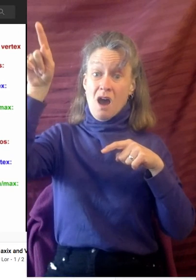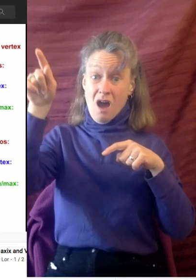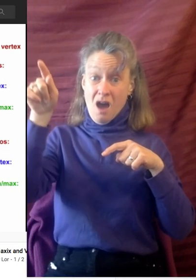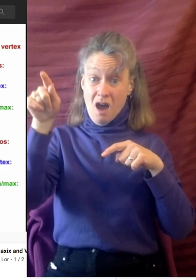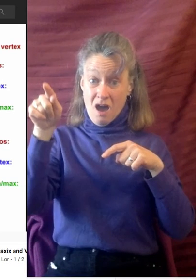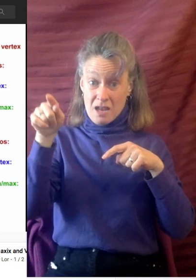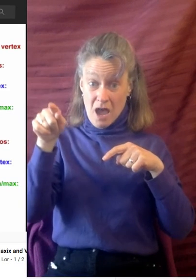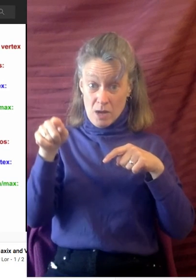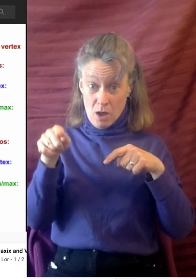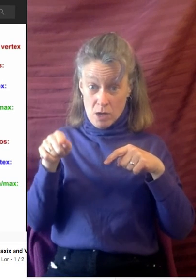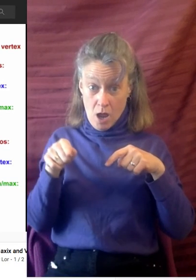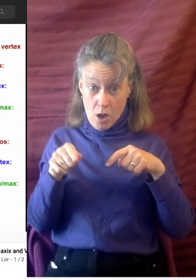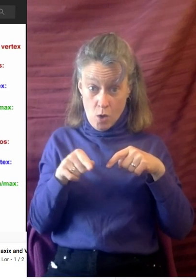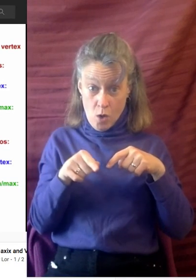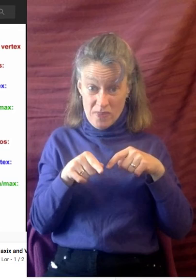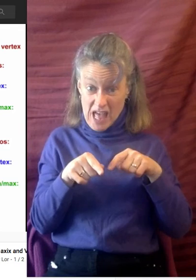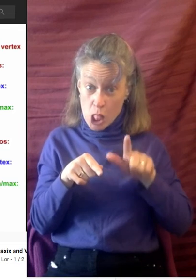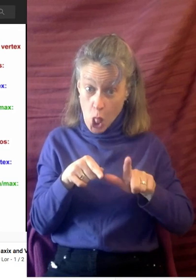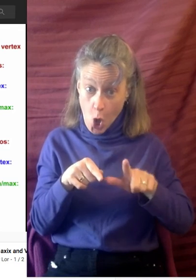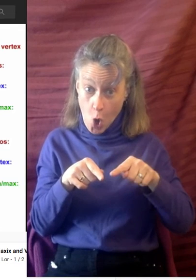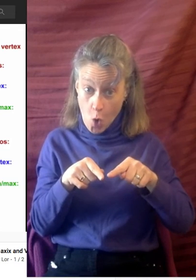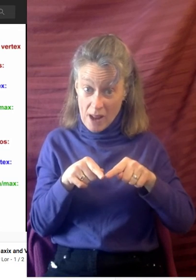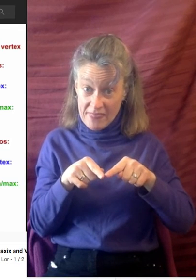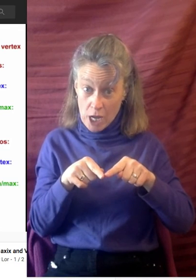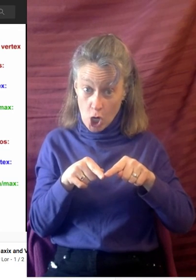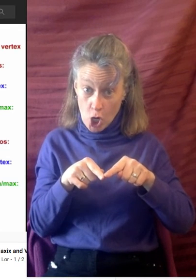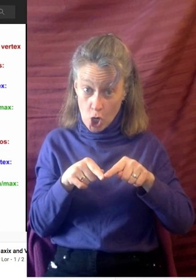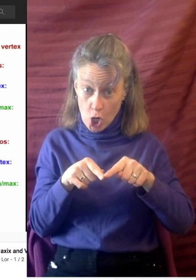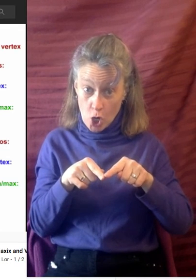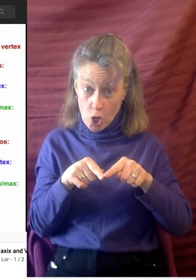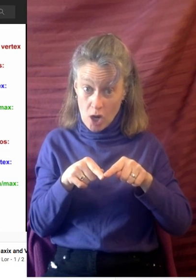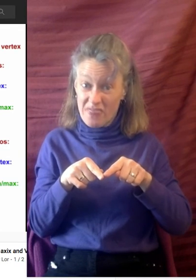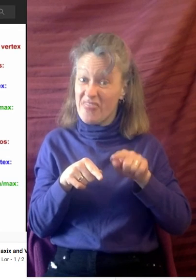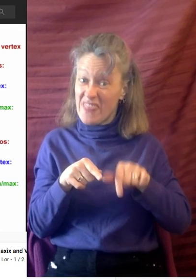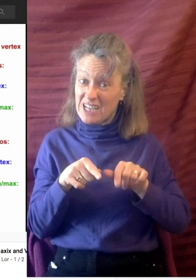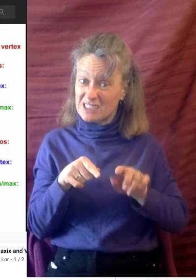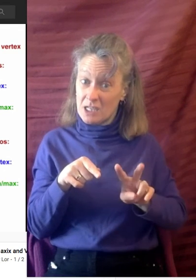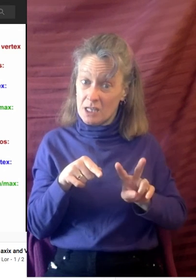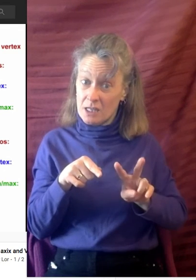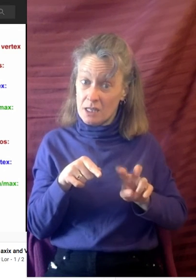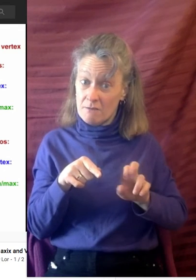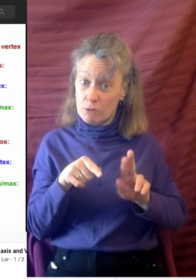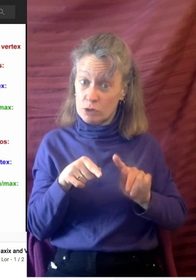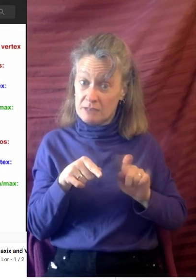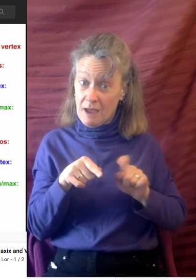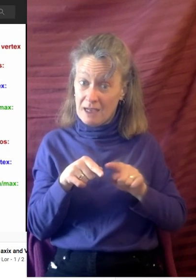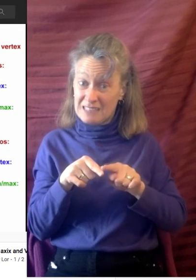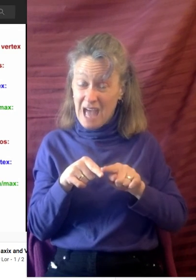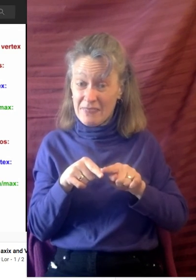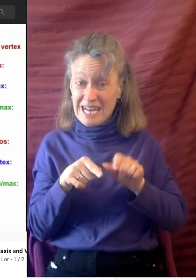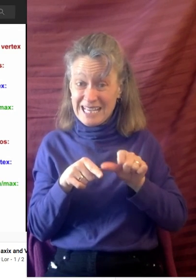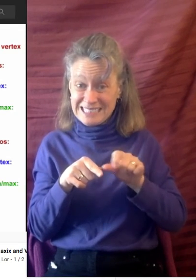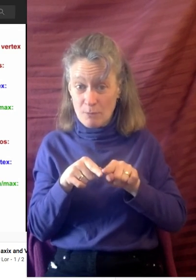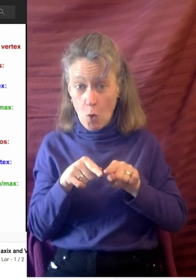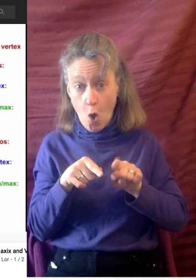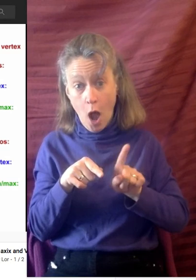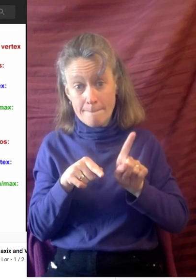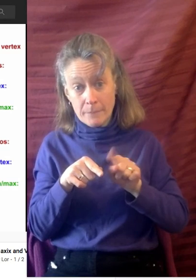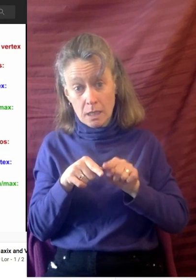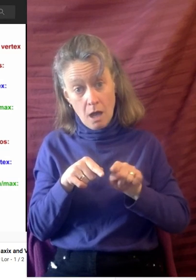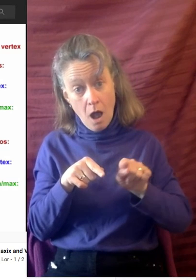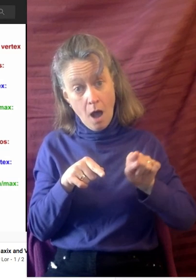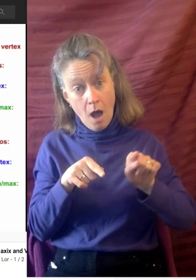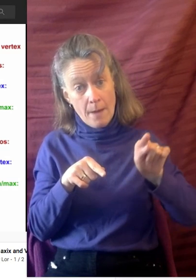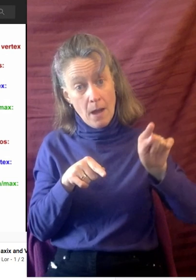have a lowest point right here at your parabola, which is at your vertex, and your parabola continually going up with the